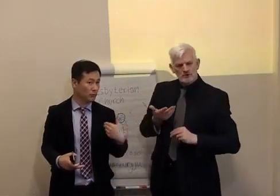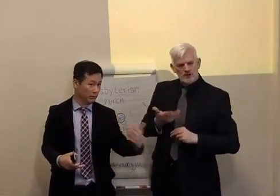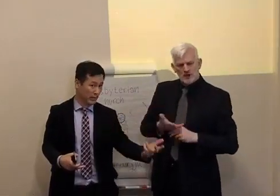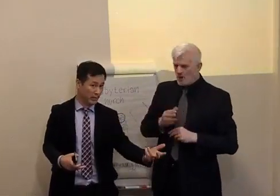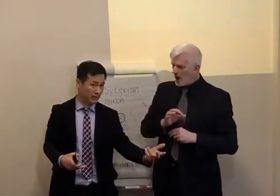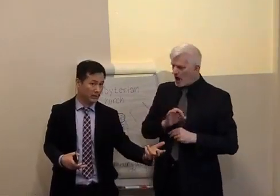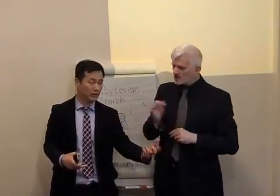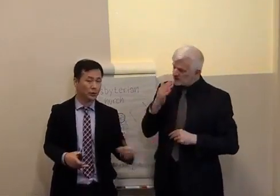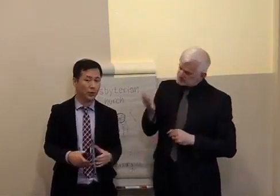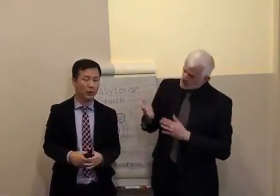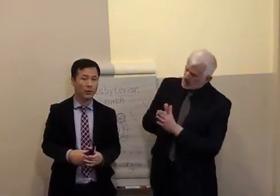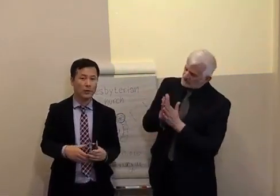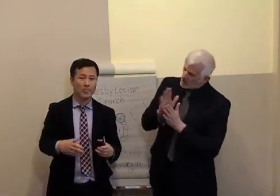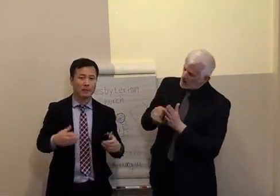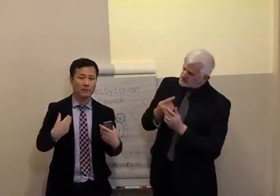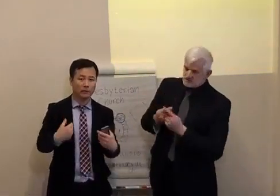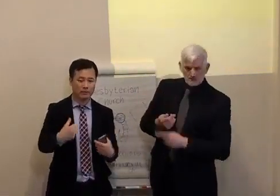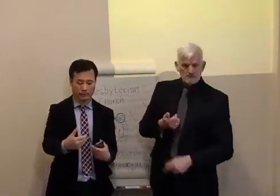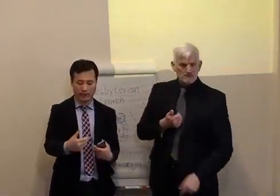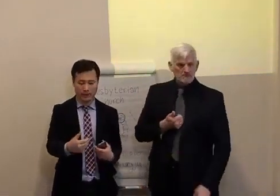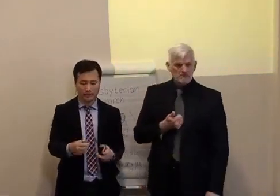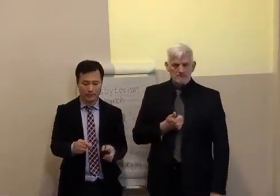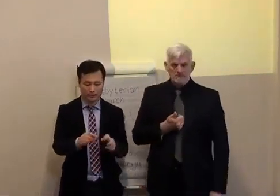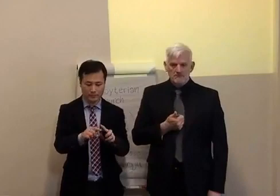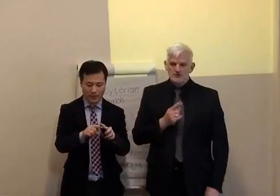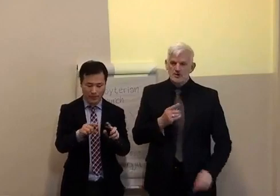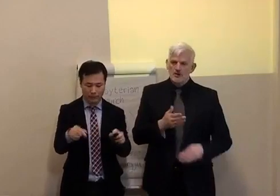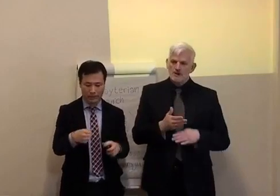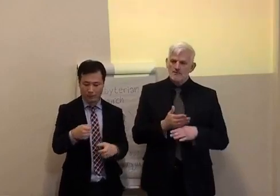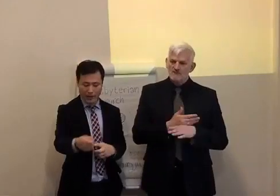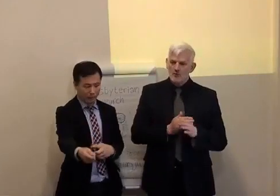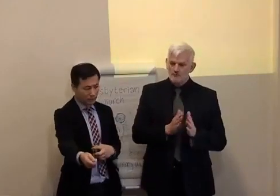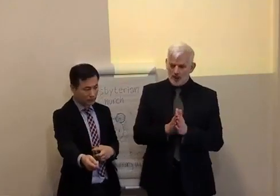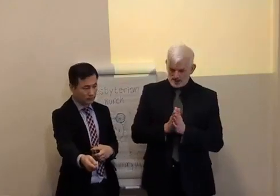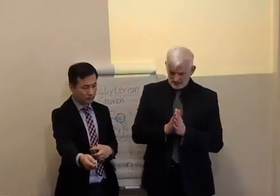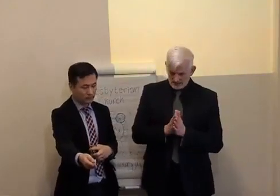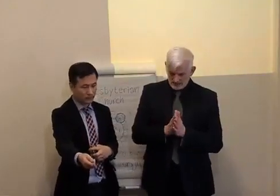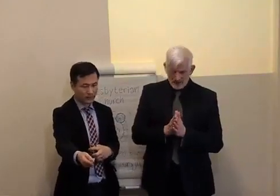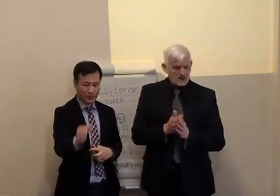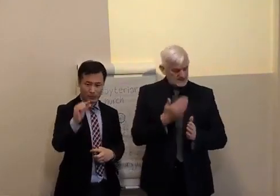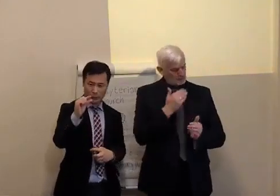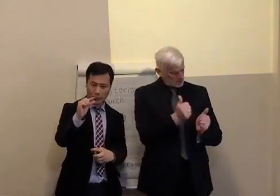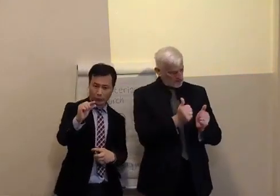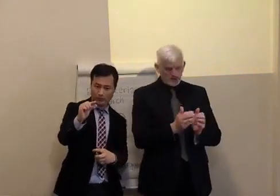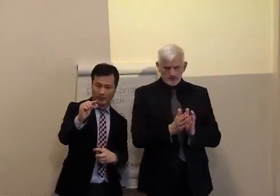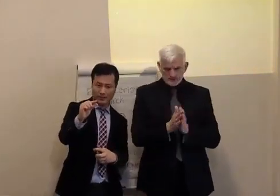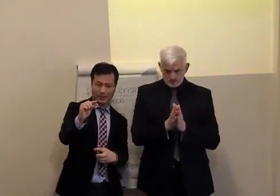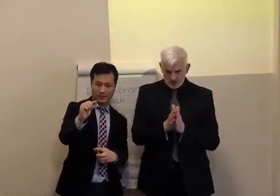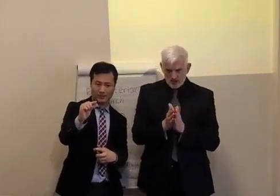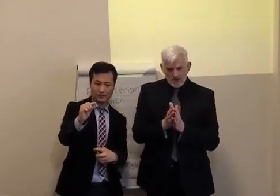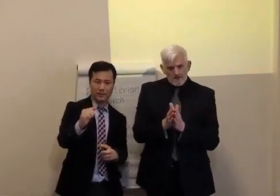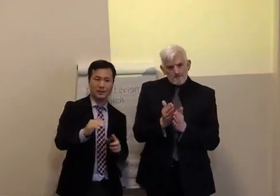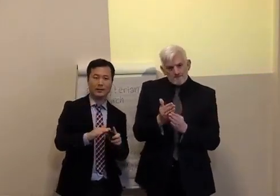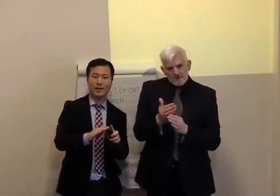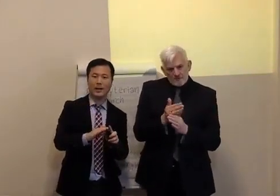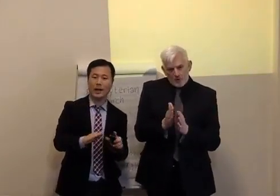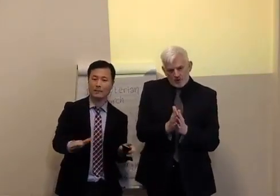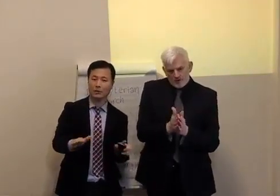pray. So before I pray, I read the Bible, short message. They are happy to